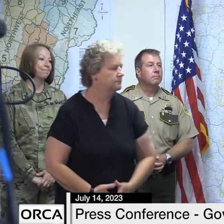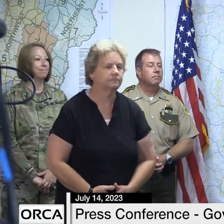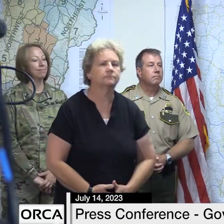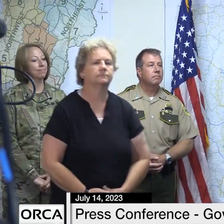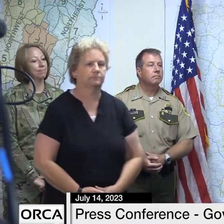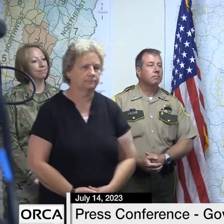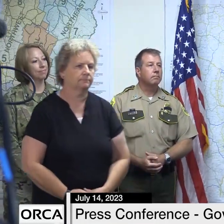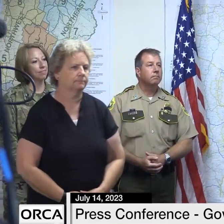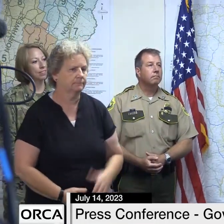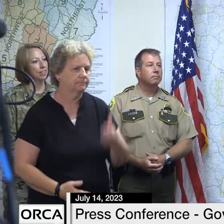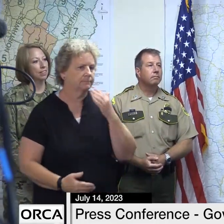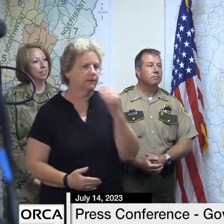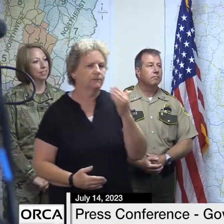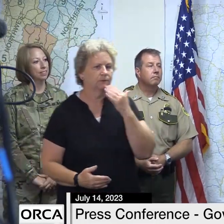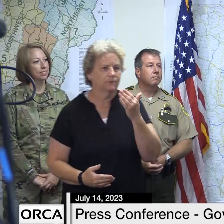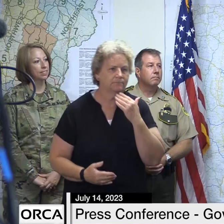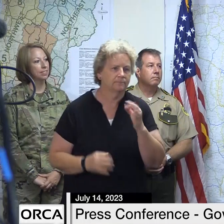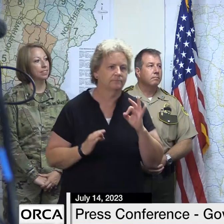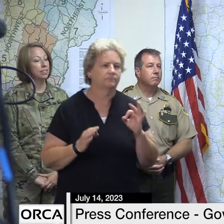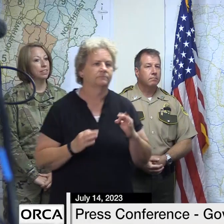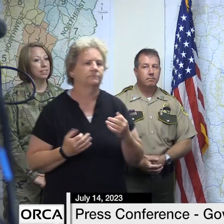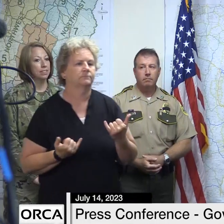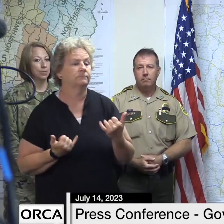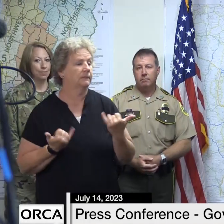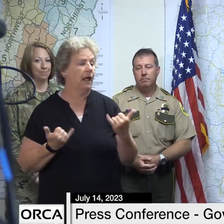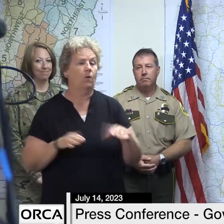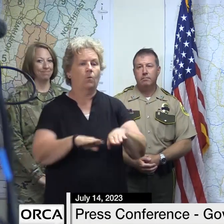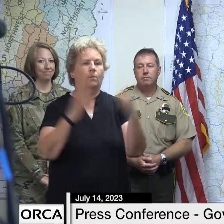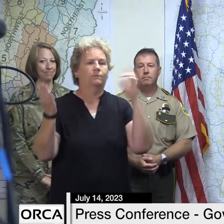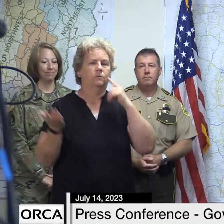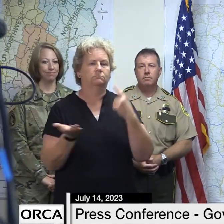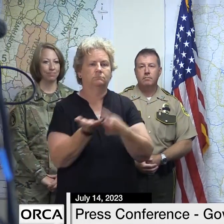Thank you all. We'll open up to questions.